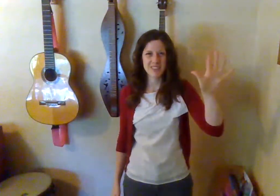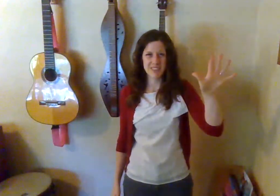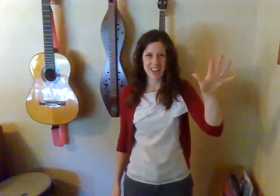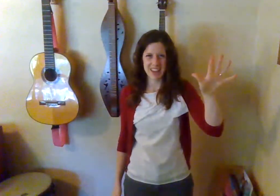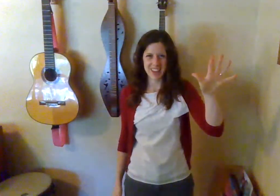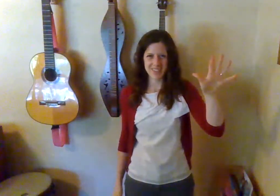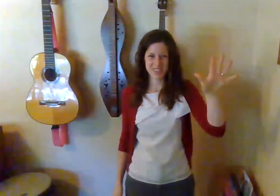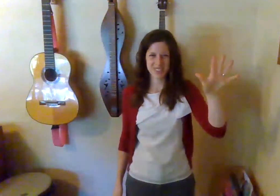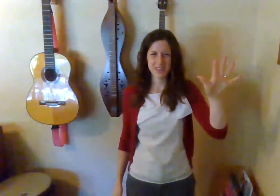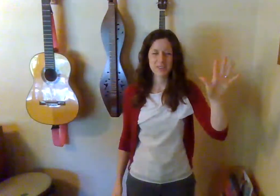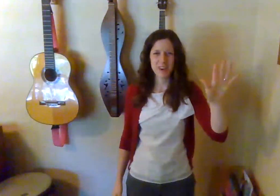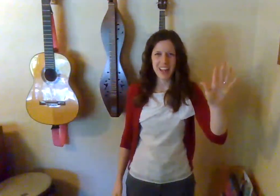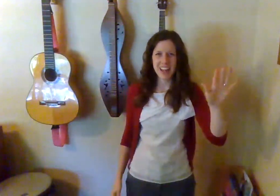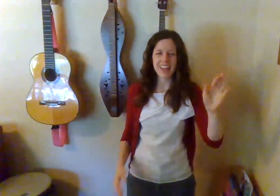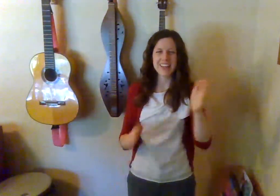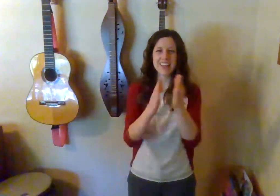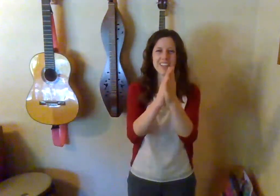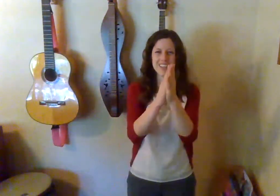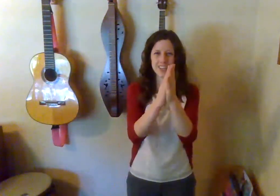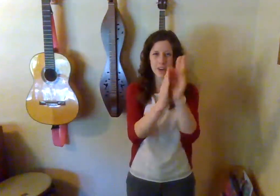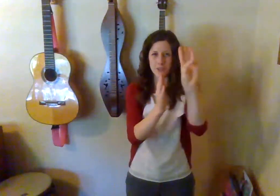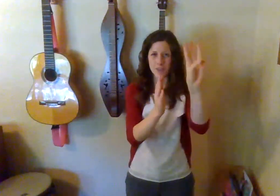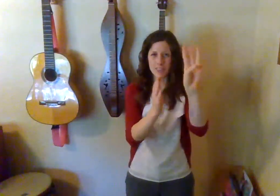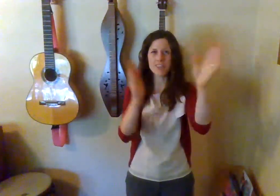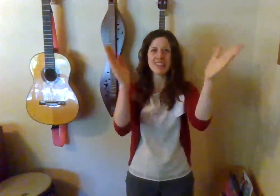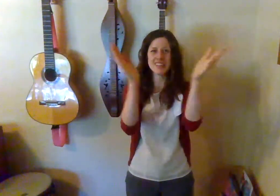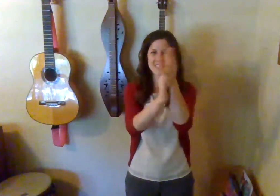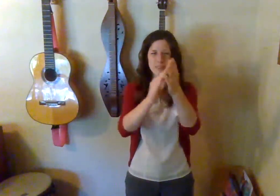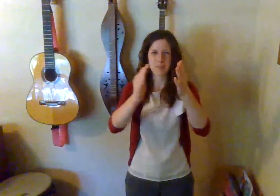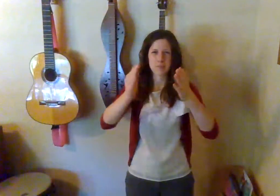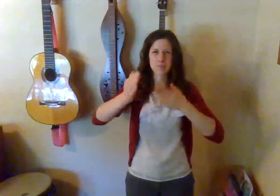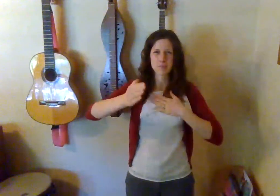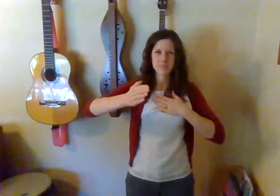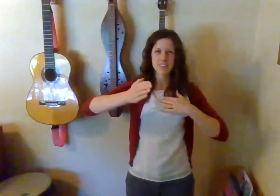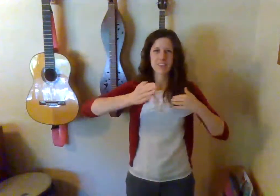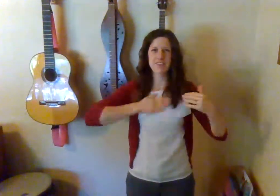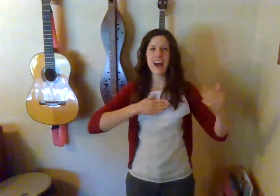five. Ready, go. Three, five.